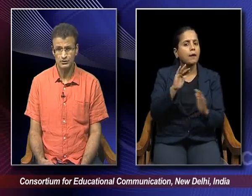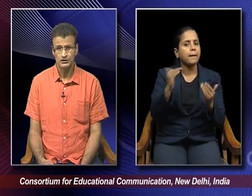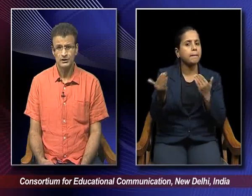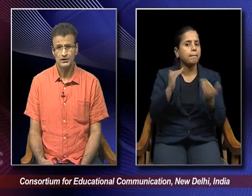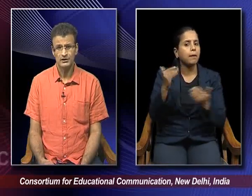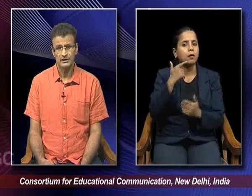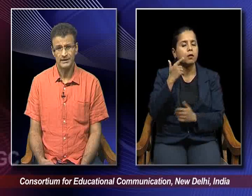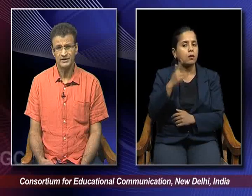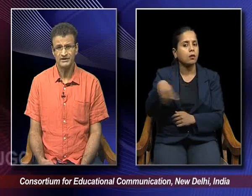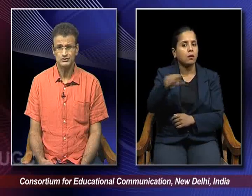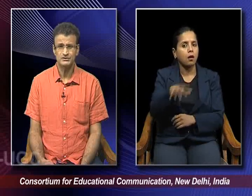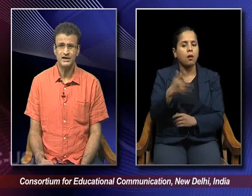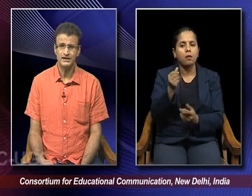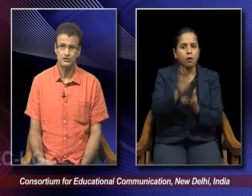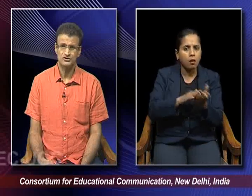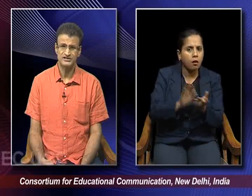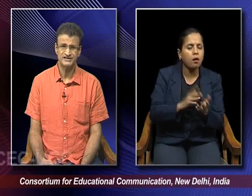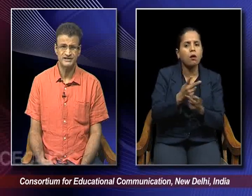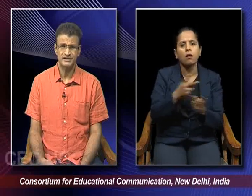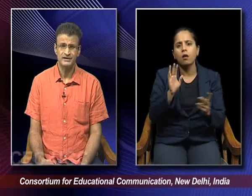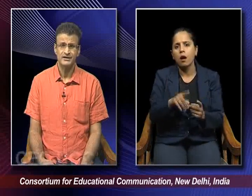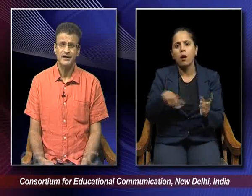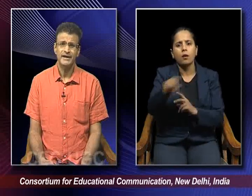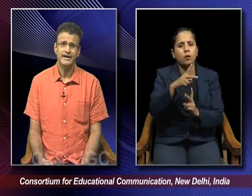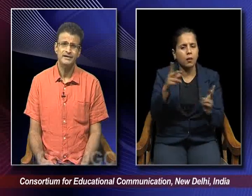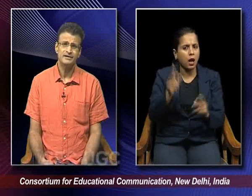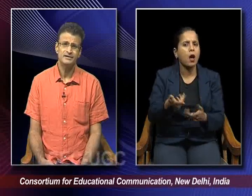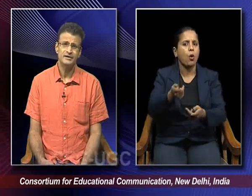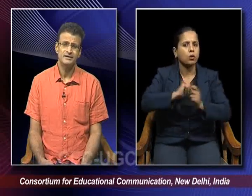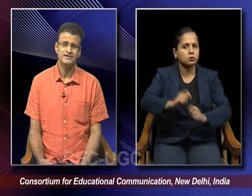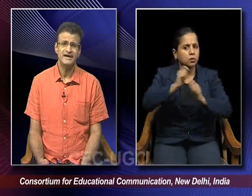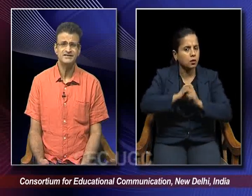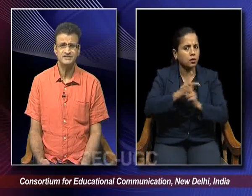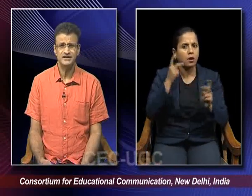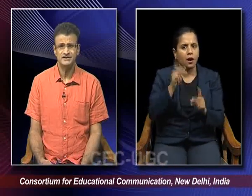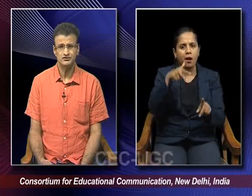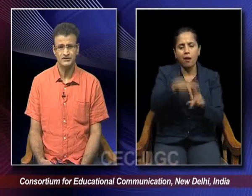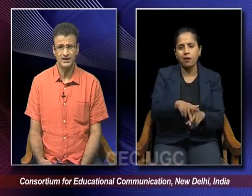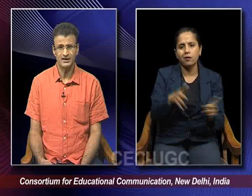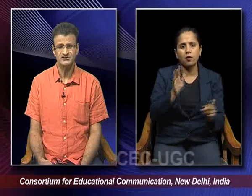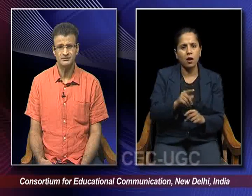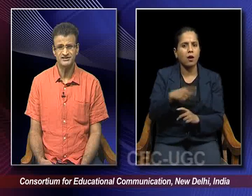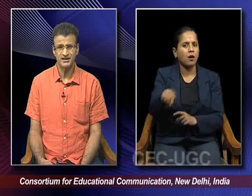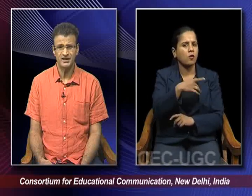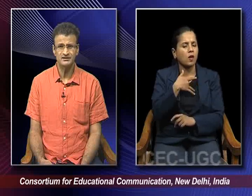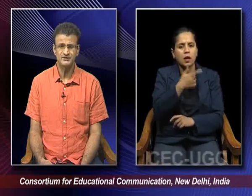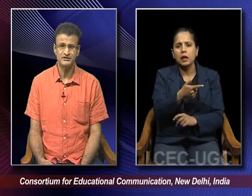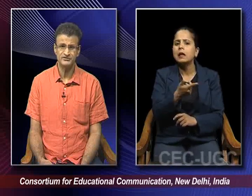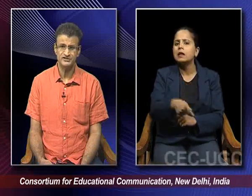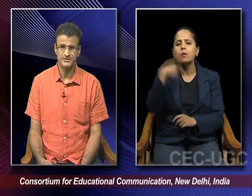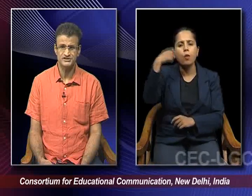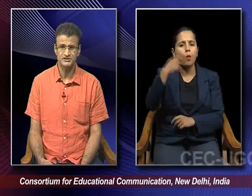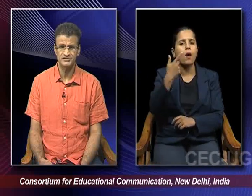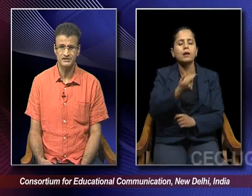to gambling, sutta and horse racing. And he writes that it was an art, cinema is an art, a medium